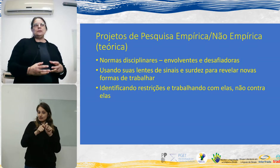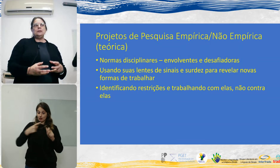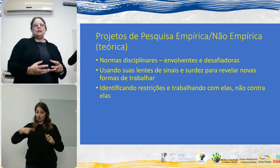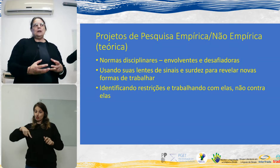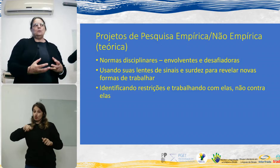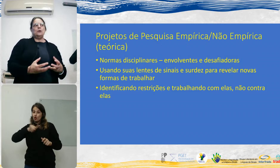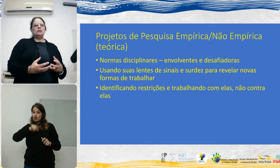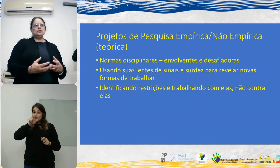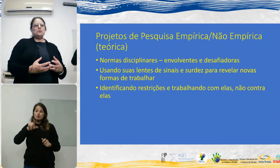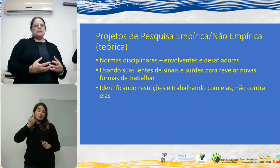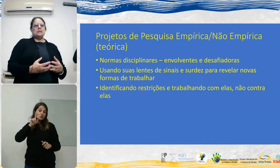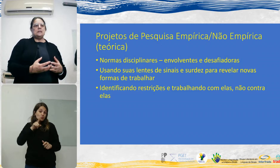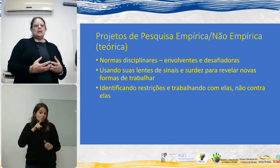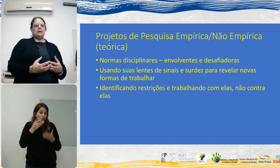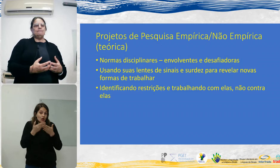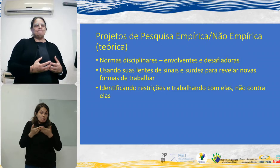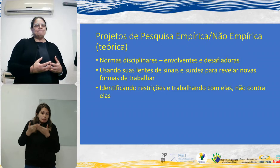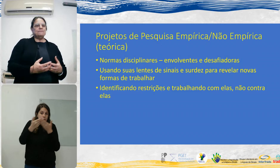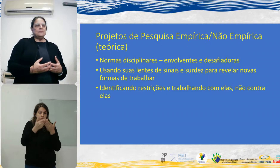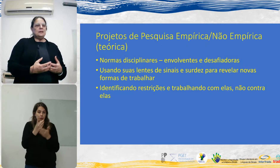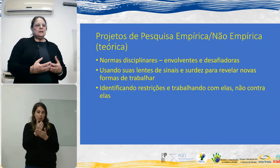norms? And where do we